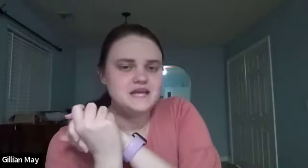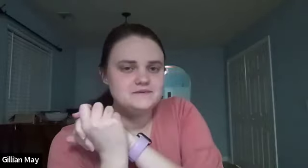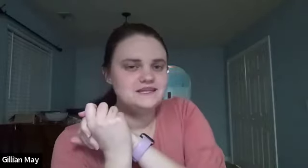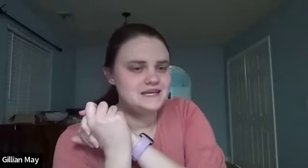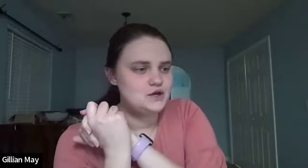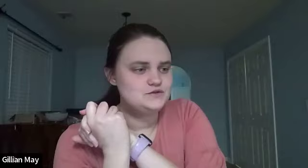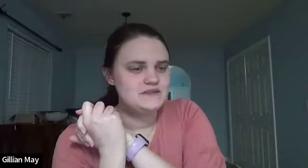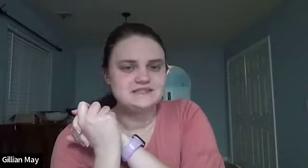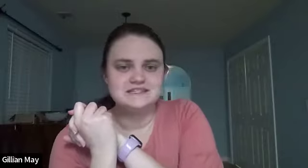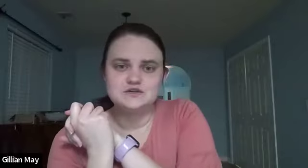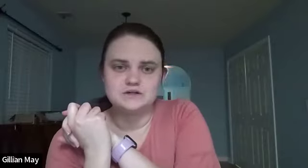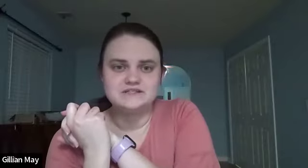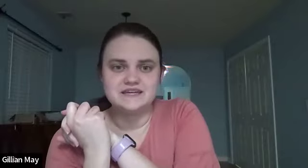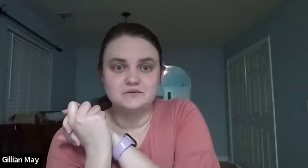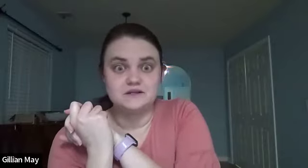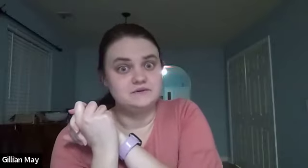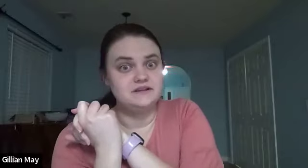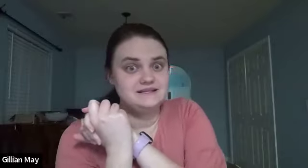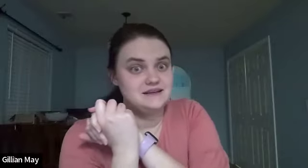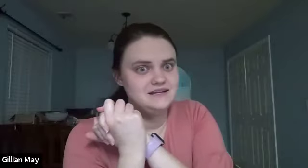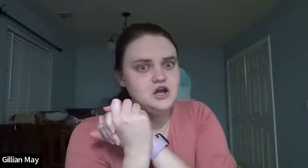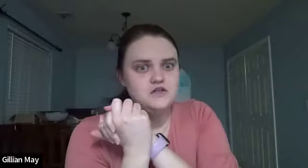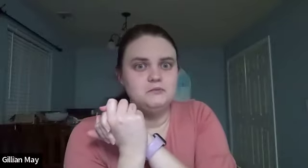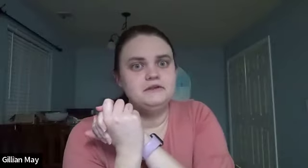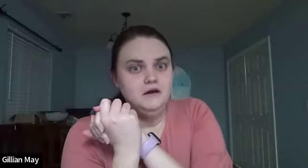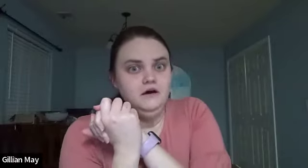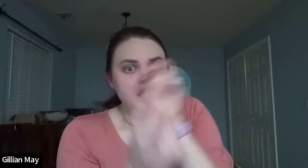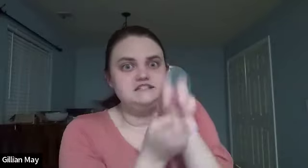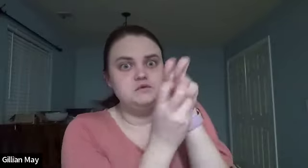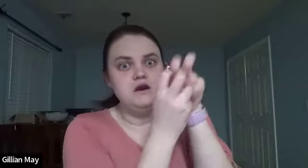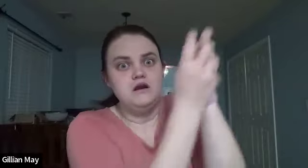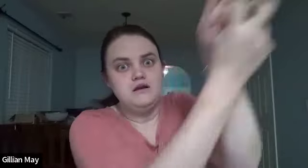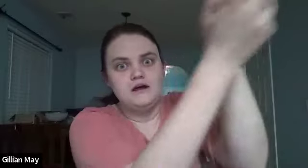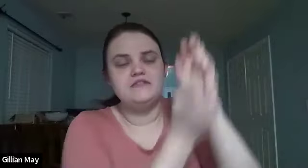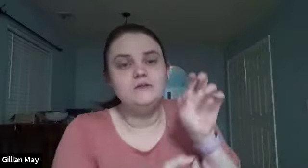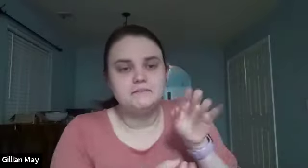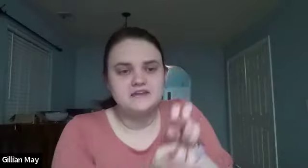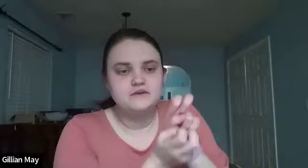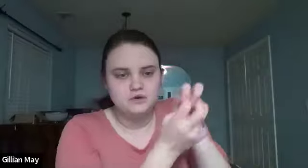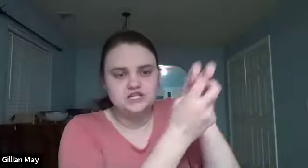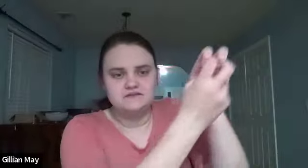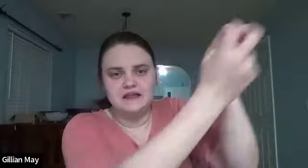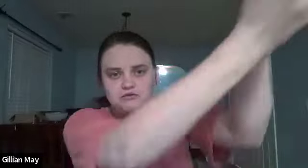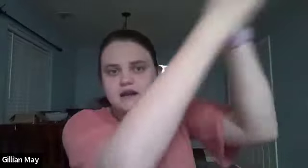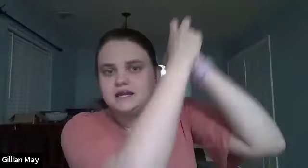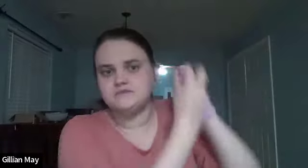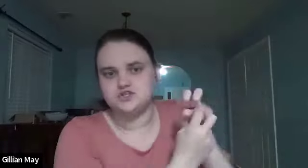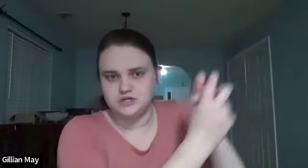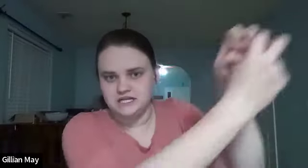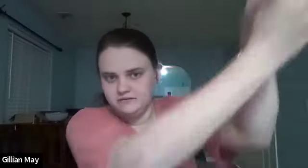Sometimes the kiddos, when they see squirrels and they get really, really excited, they'll be like, oh, it's a squirrel. And I'll like make the motion of it like running up the tree, like